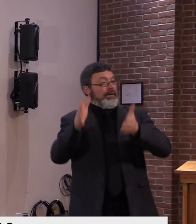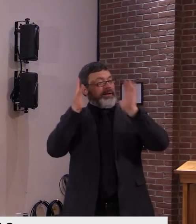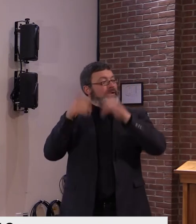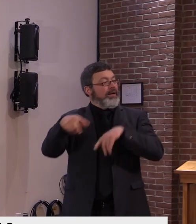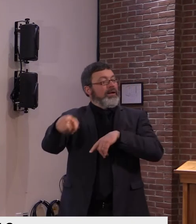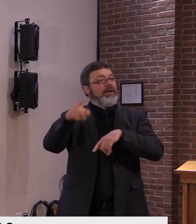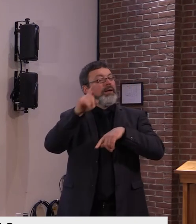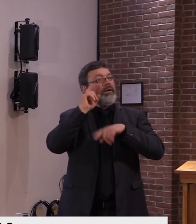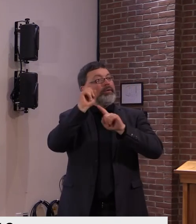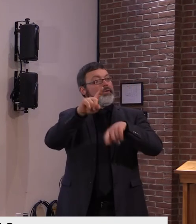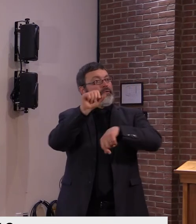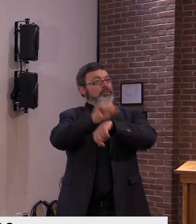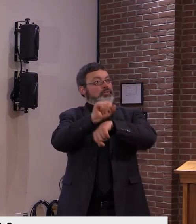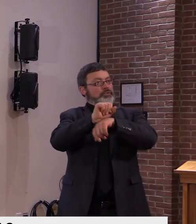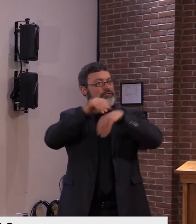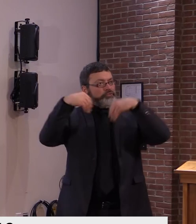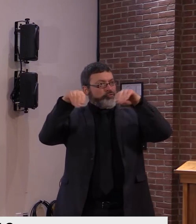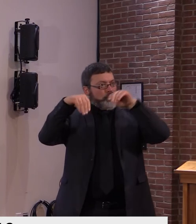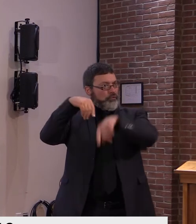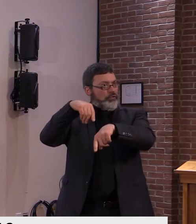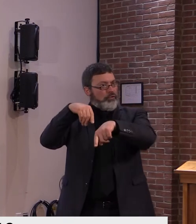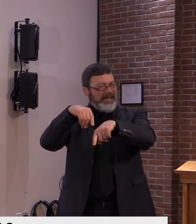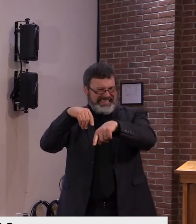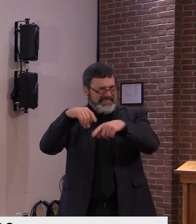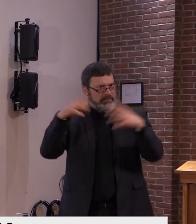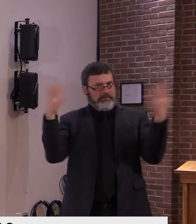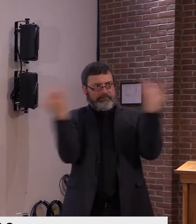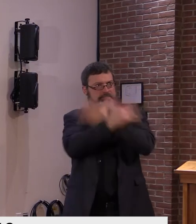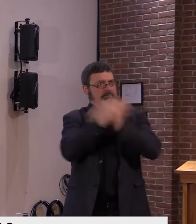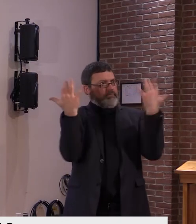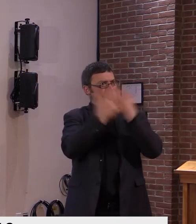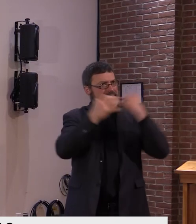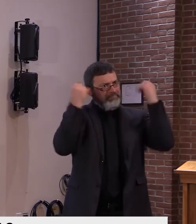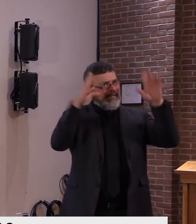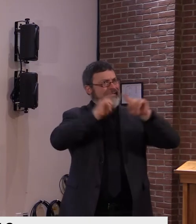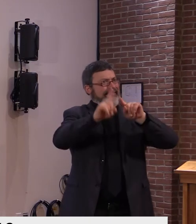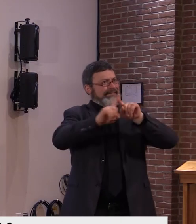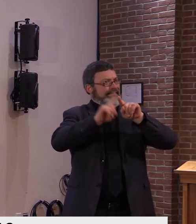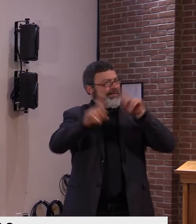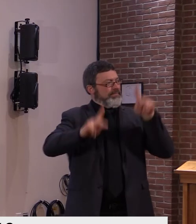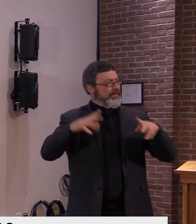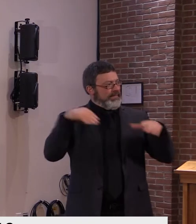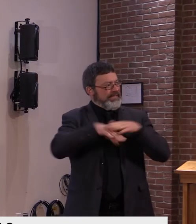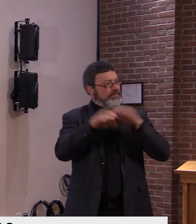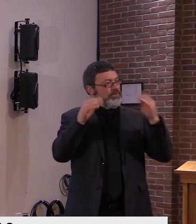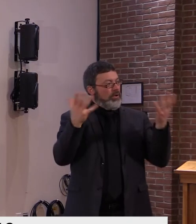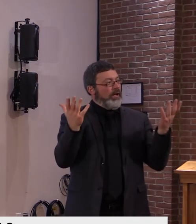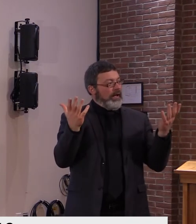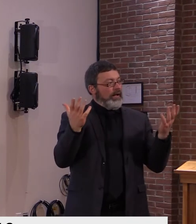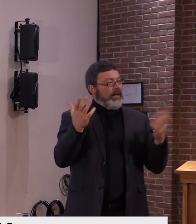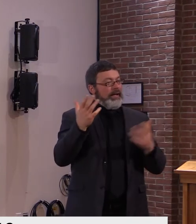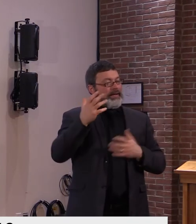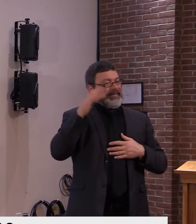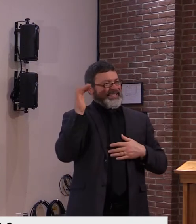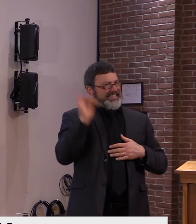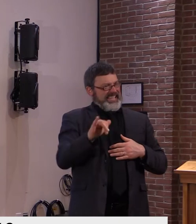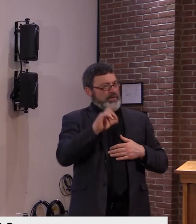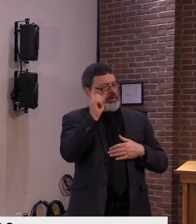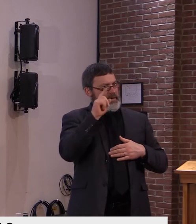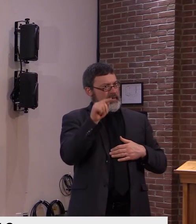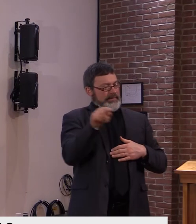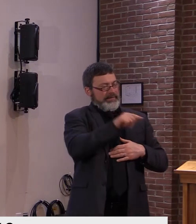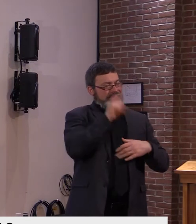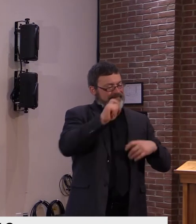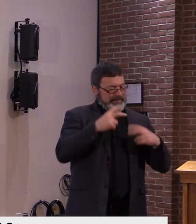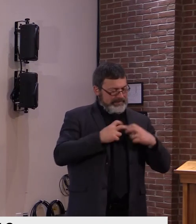same time, they may have concerns based on things that may be unavoidable at their work site. So I think if Vermonters just weigh all